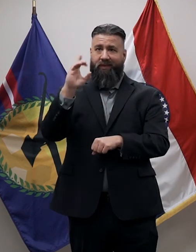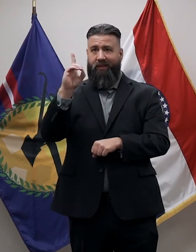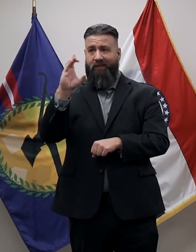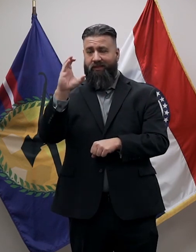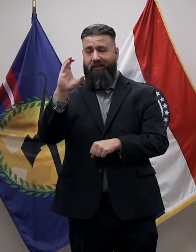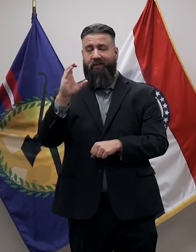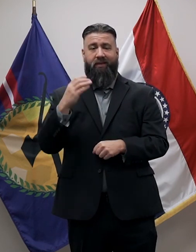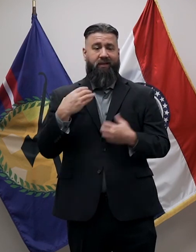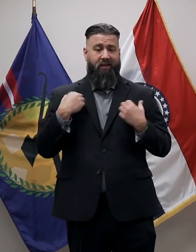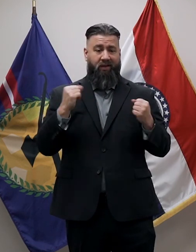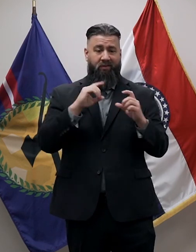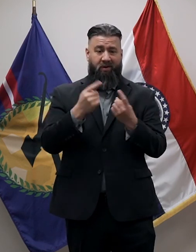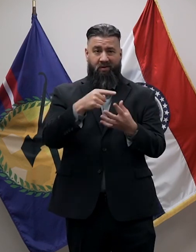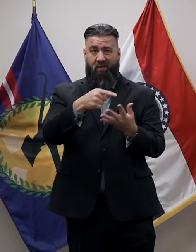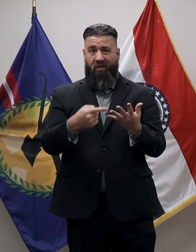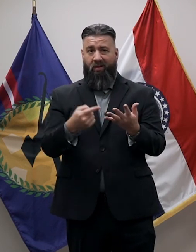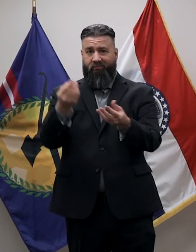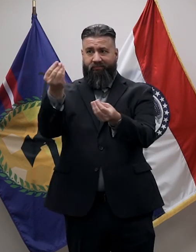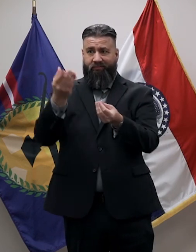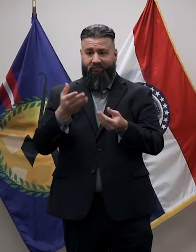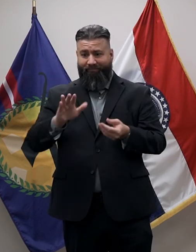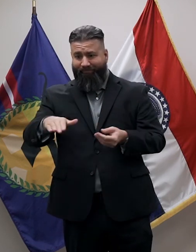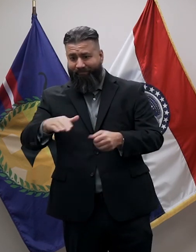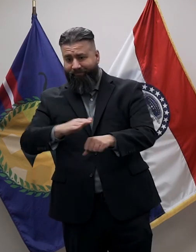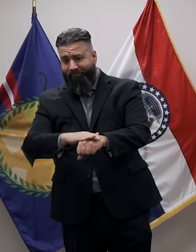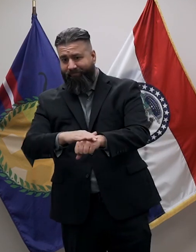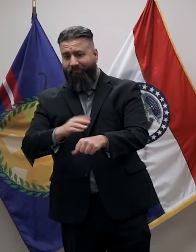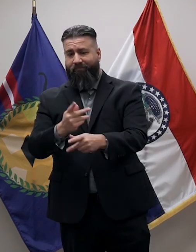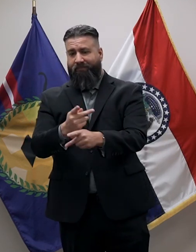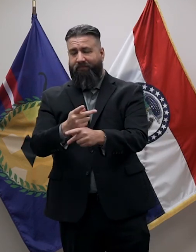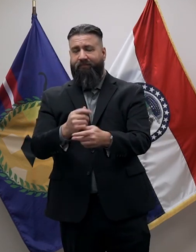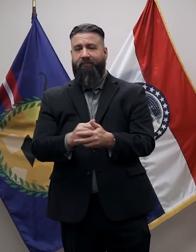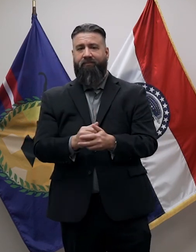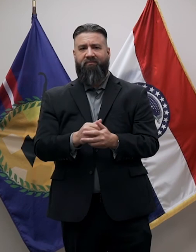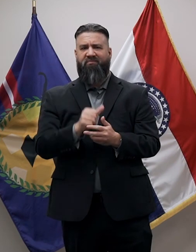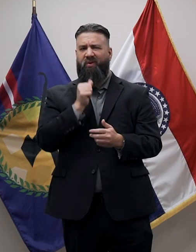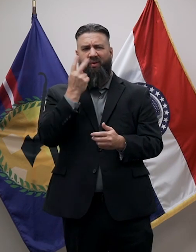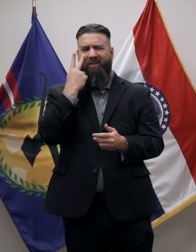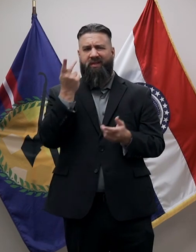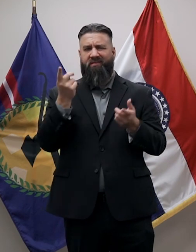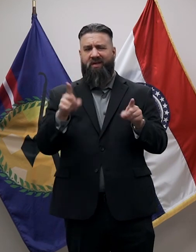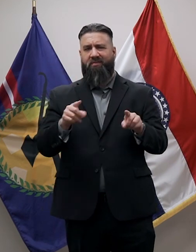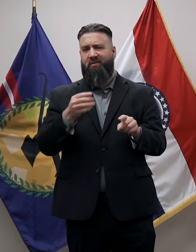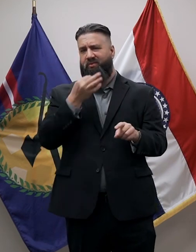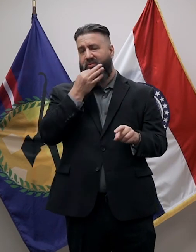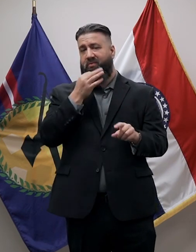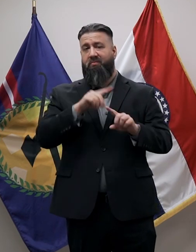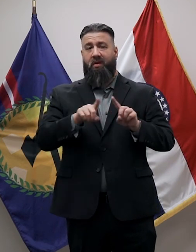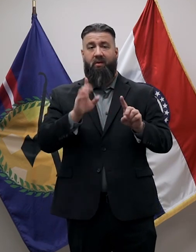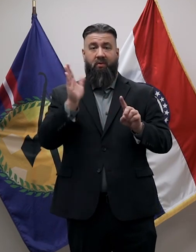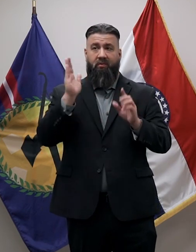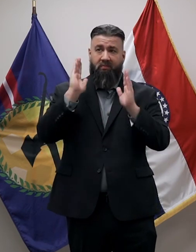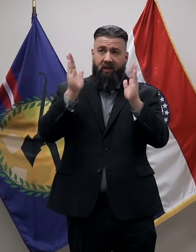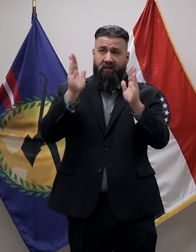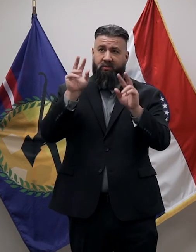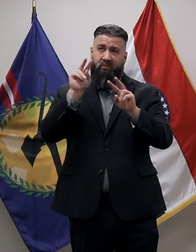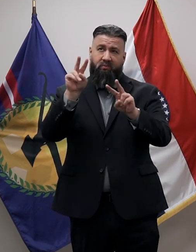health department sounding the alarm. Right now, we don't see anything like that in the future, but we'll listen, we'll